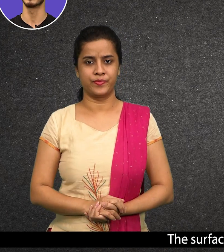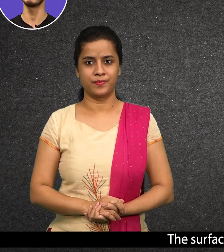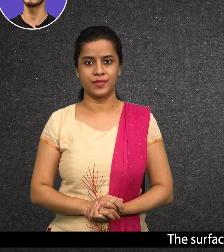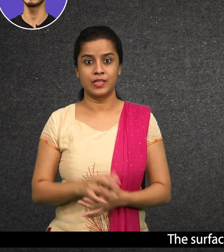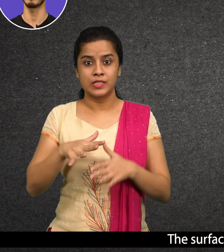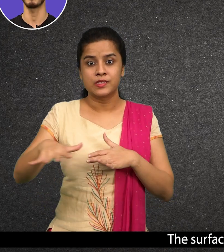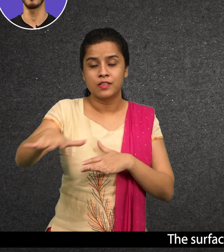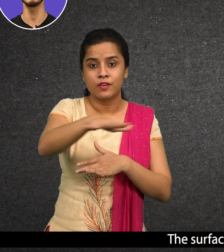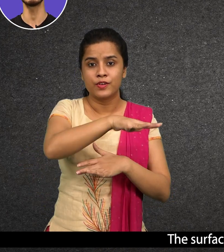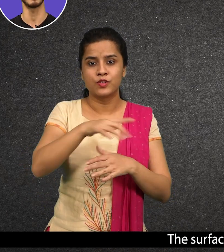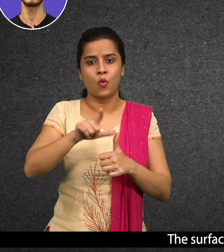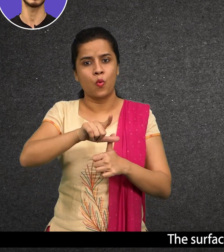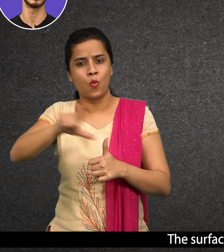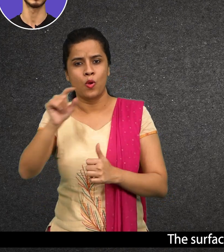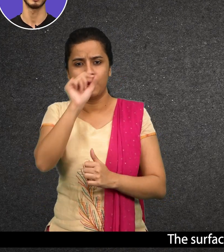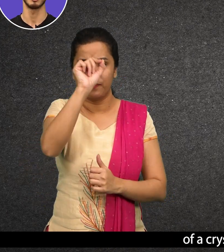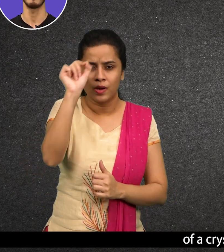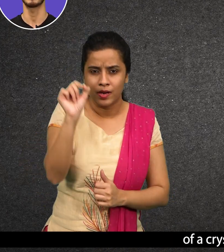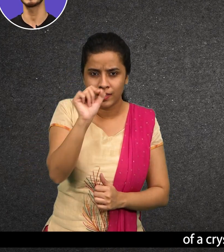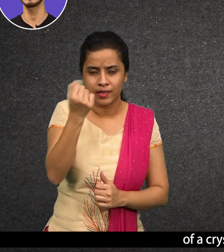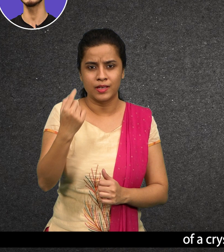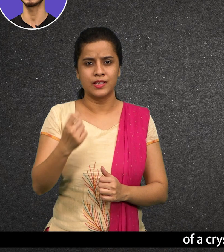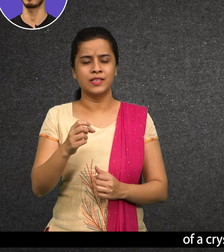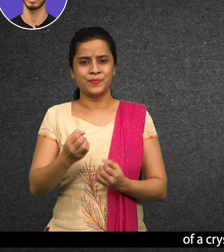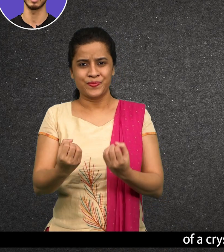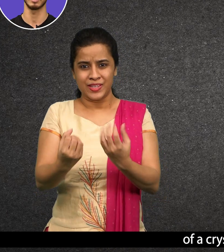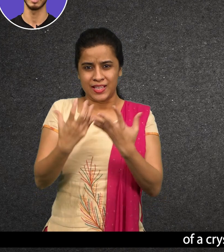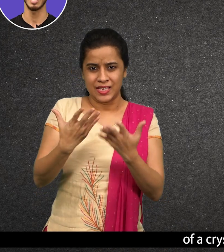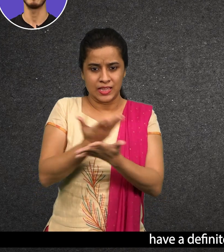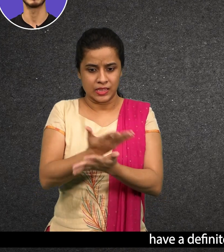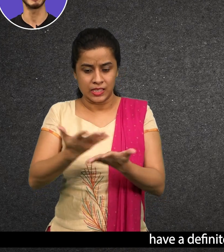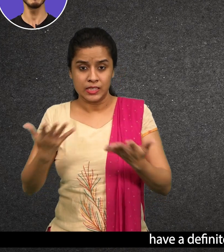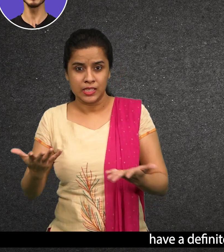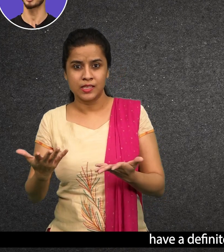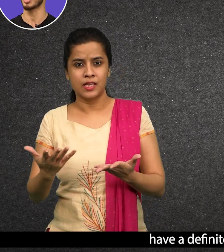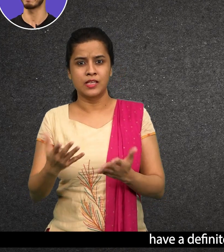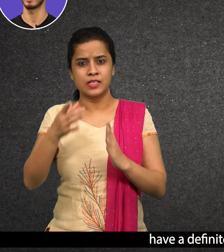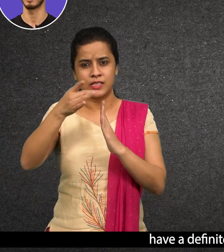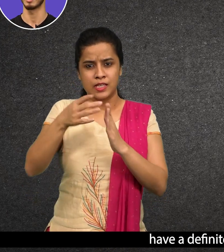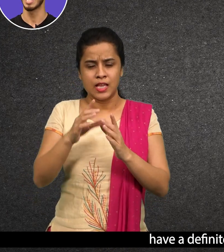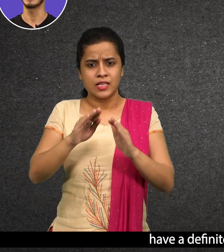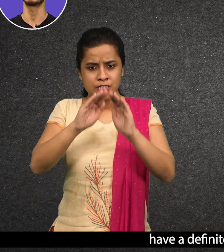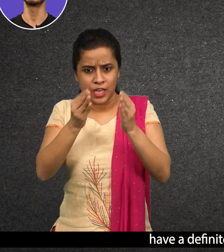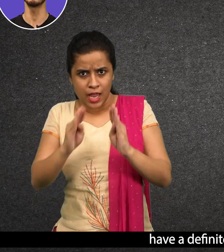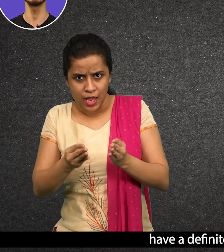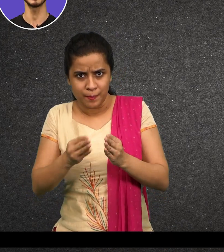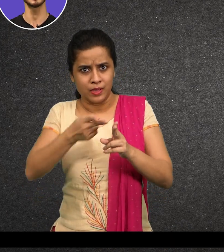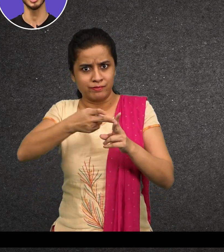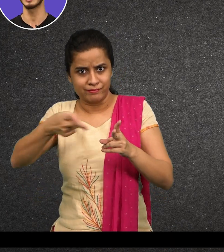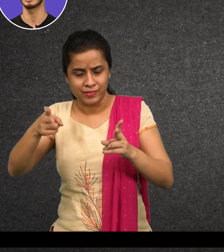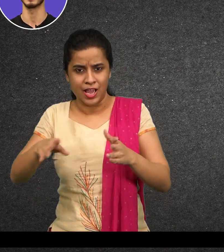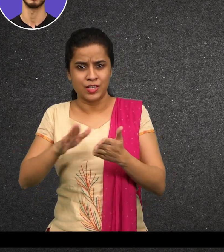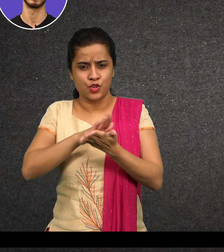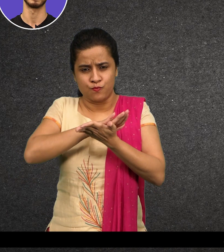The surfaces of all the particles of a crystalline substance have a definite shape and are smooth